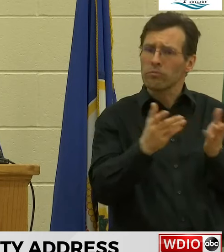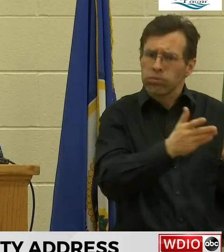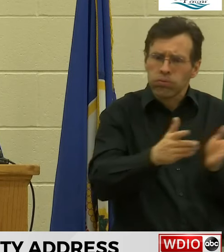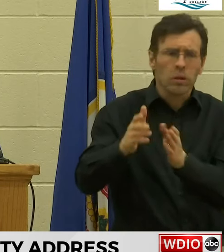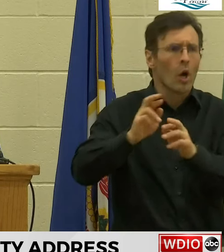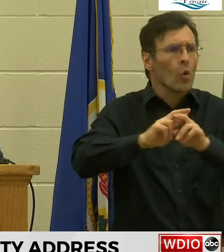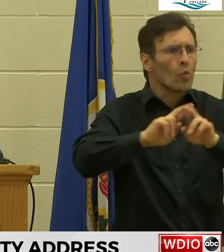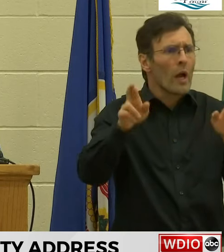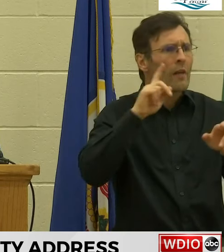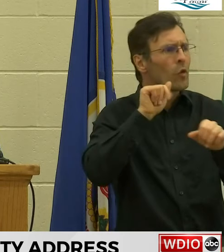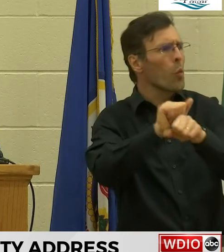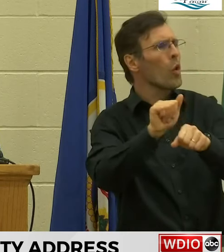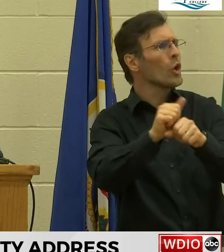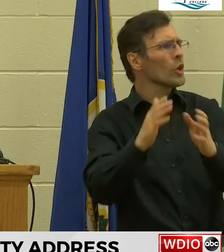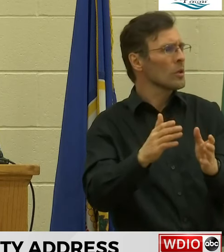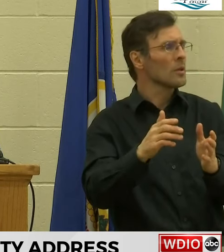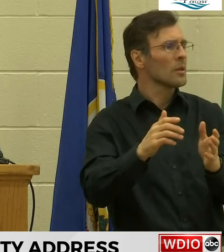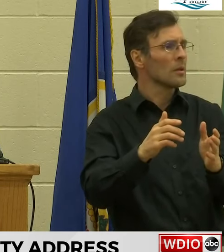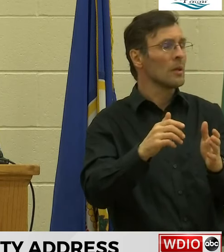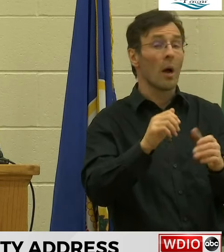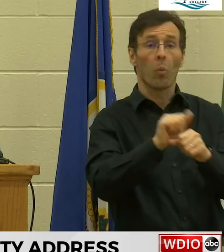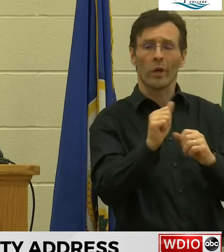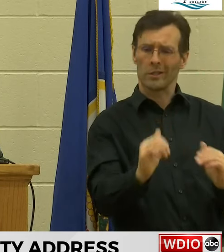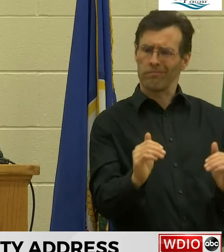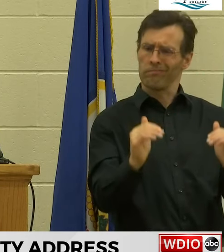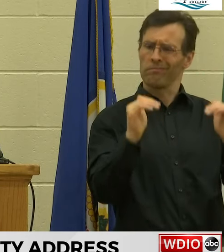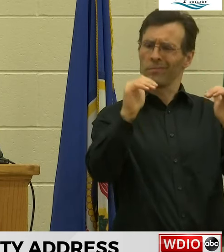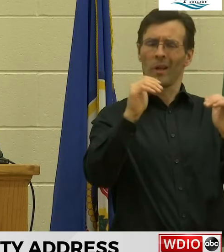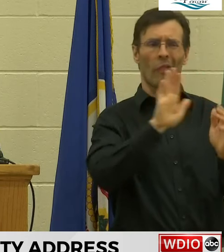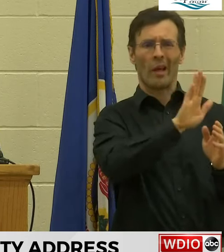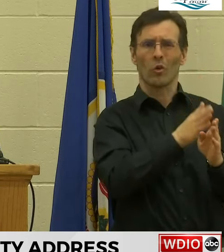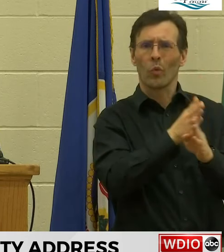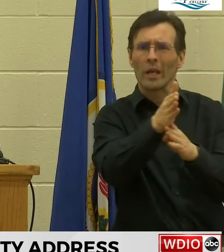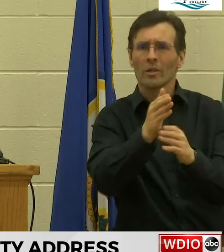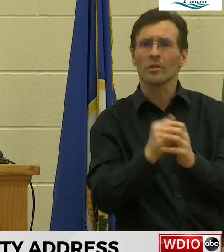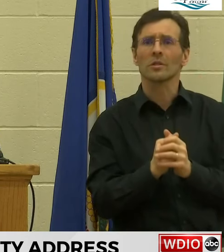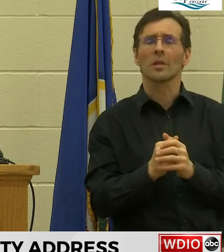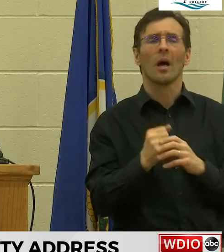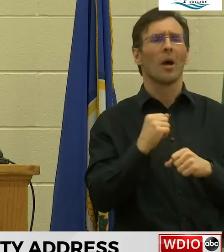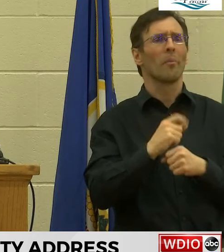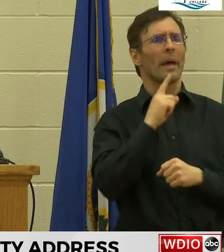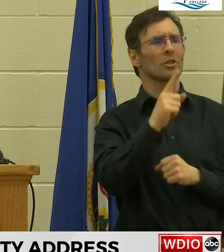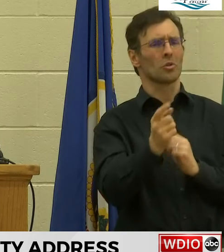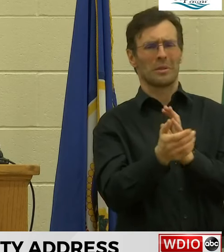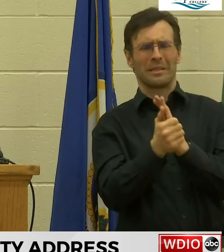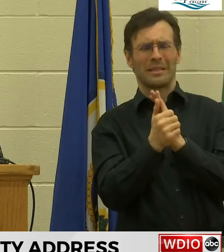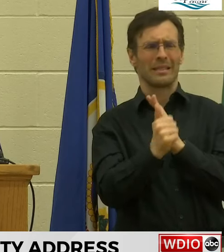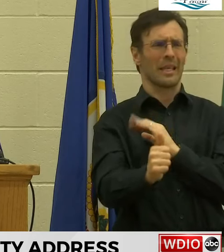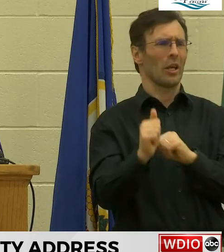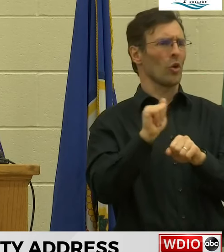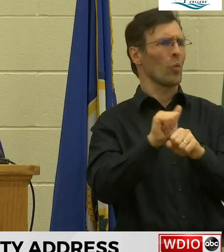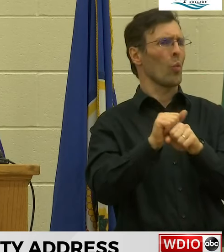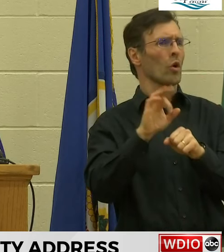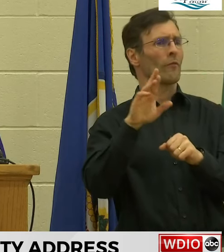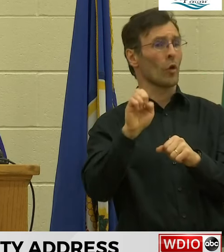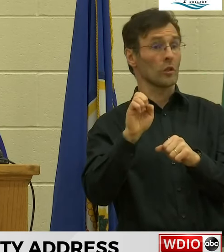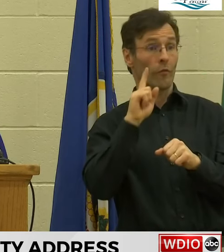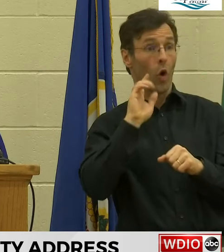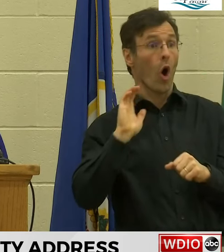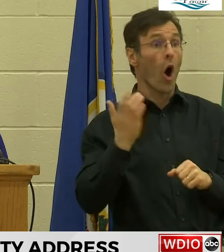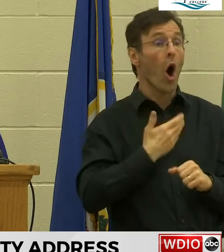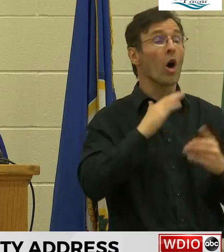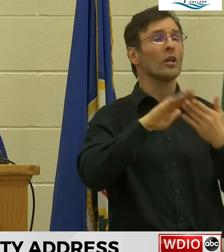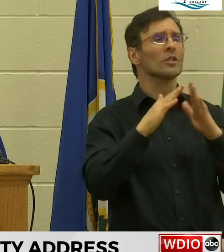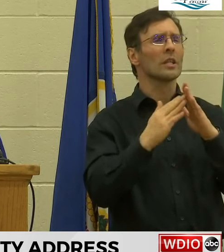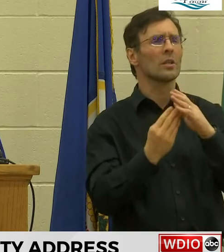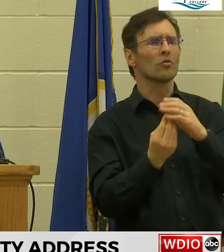workforce, helps workers advance in their careers, and ensures a skilled workforce for our city to